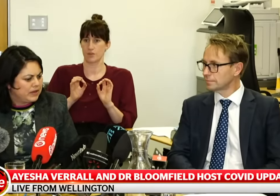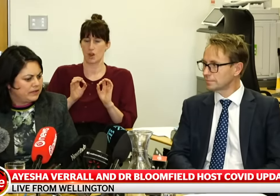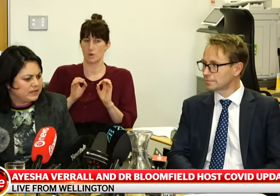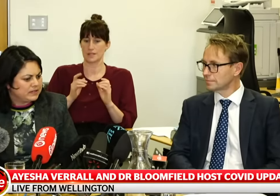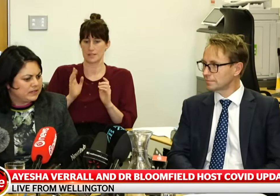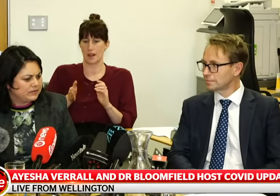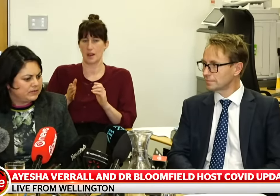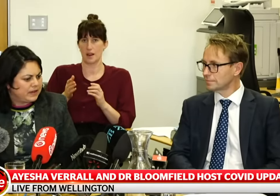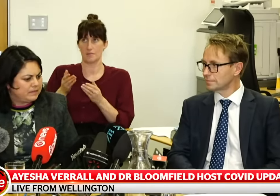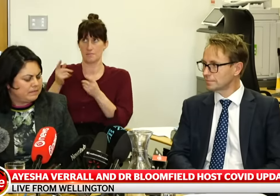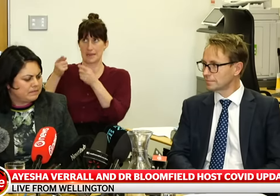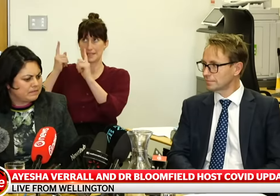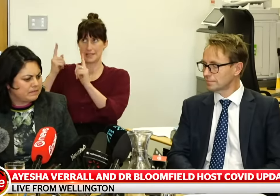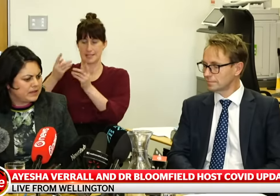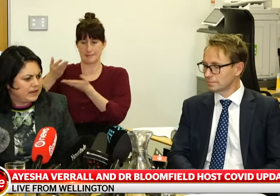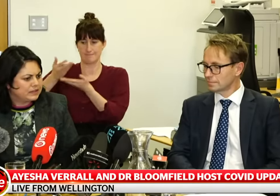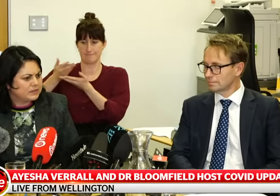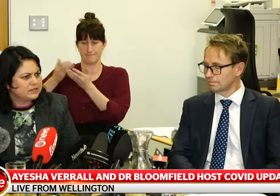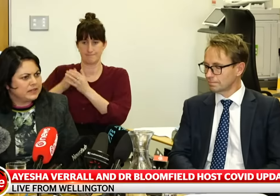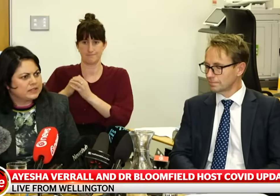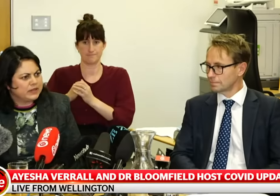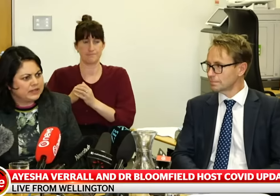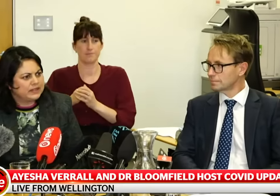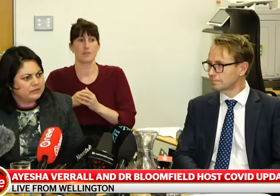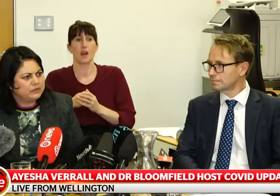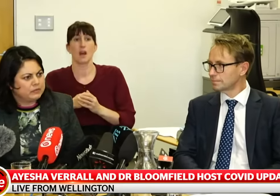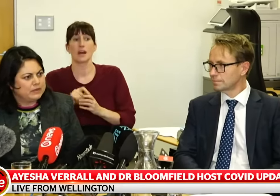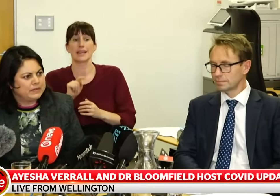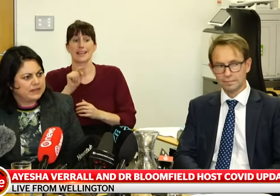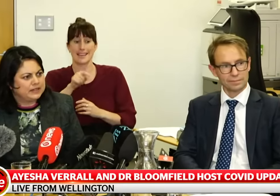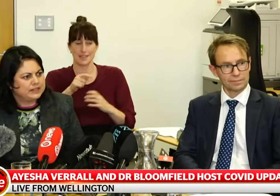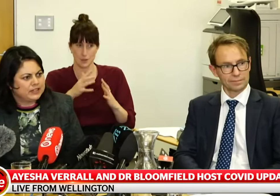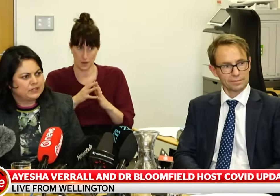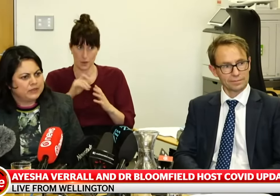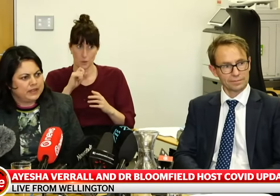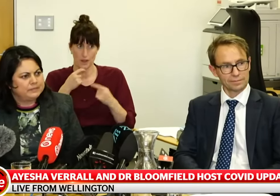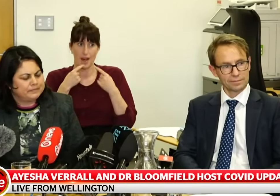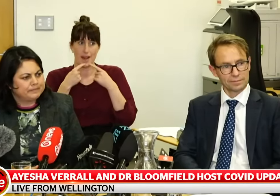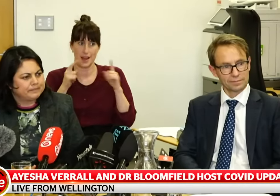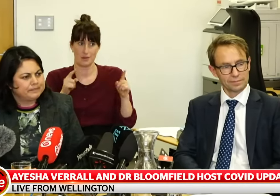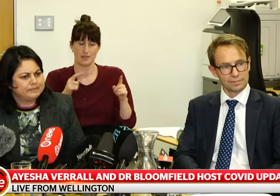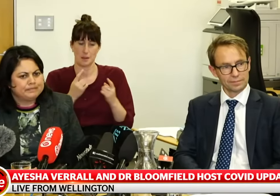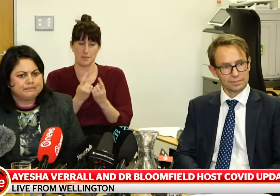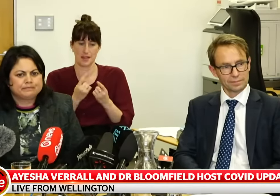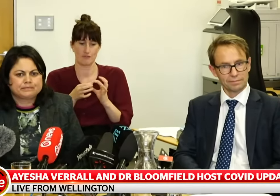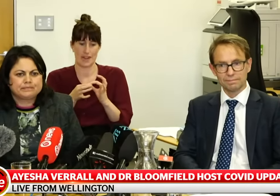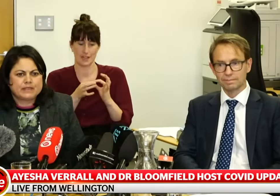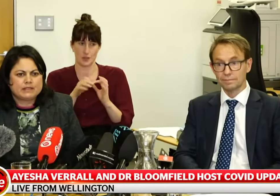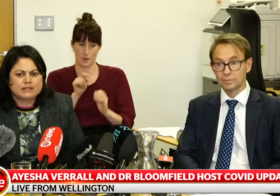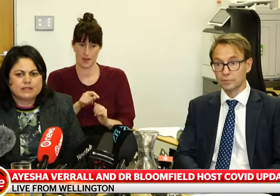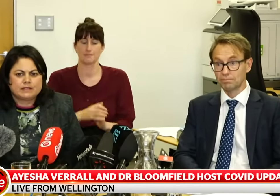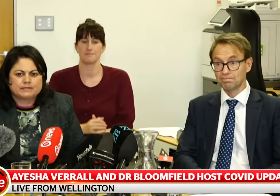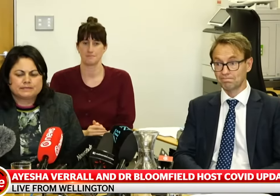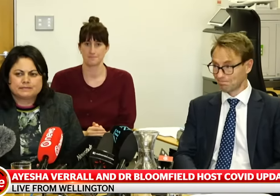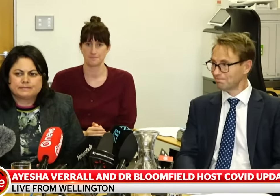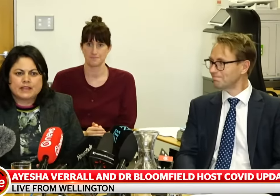announced? We have a set of announcements for next week that we'll probably make it in conjunction with that.